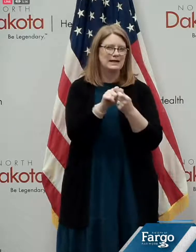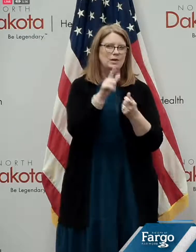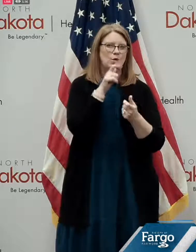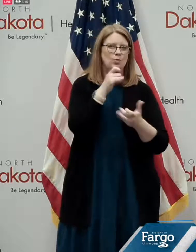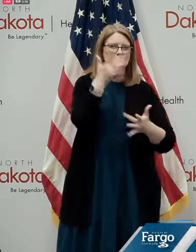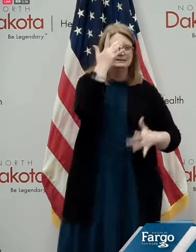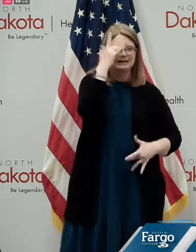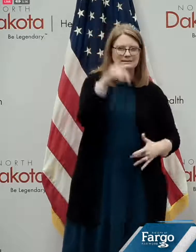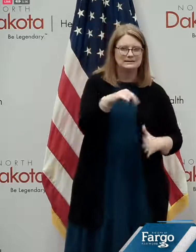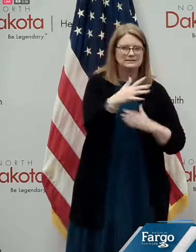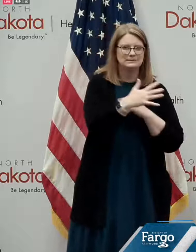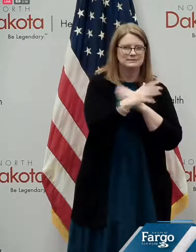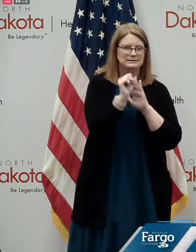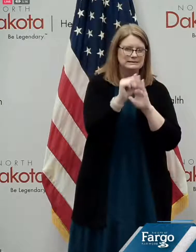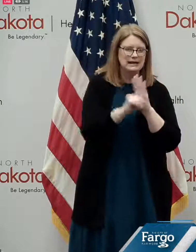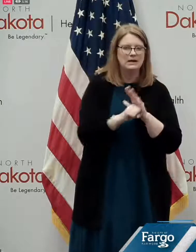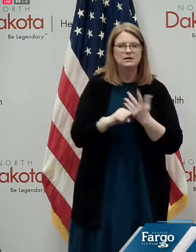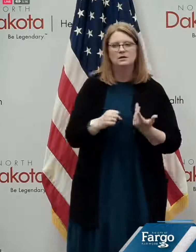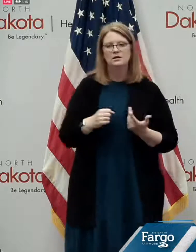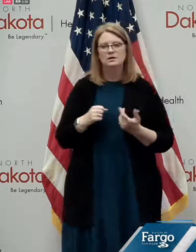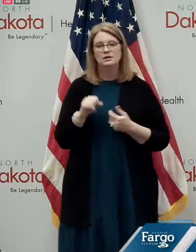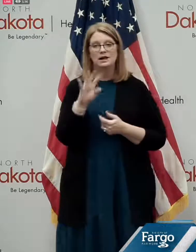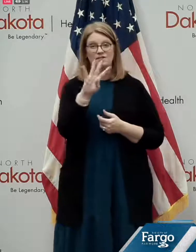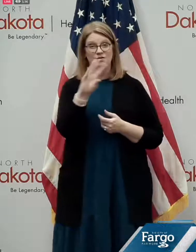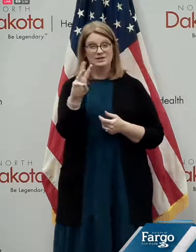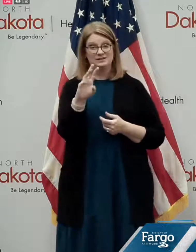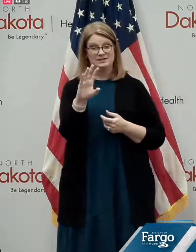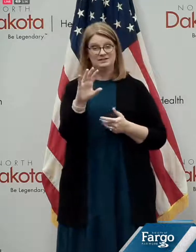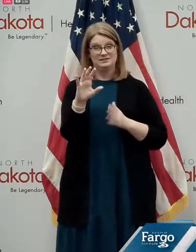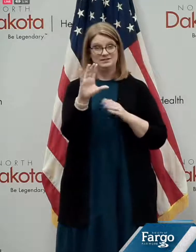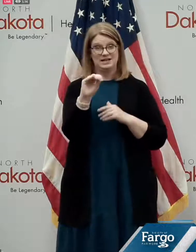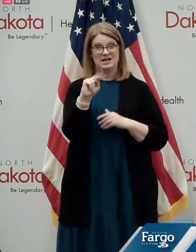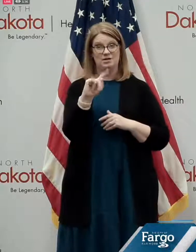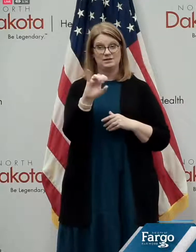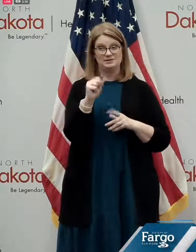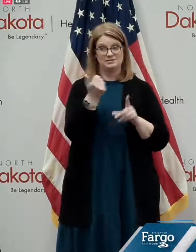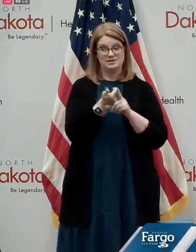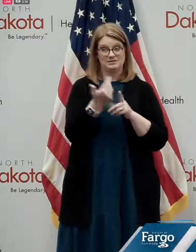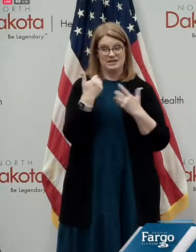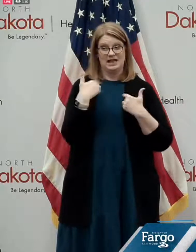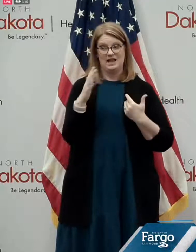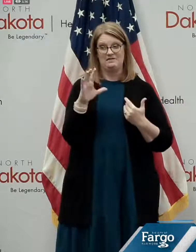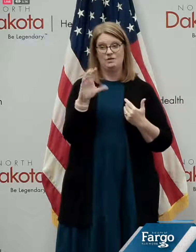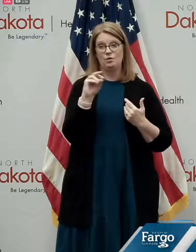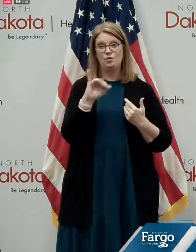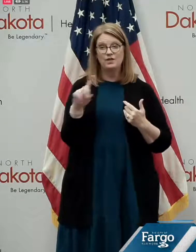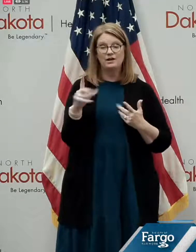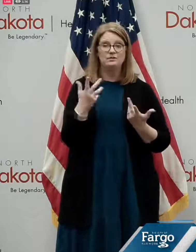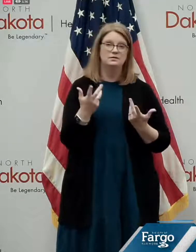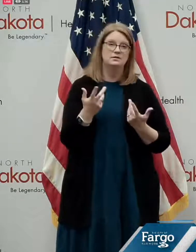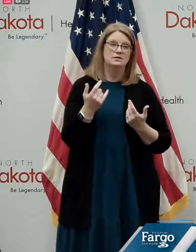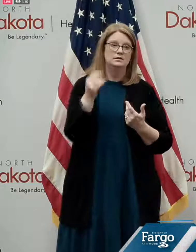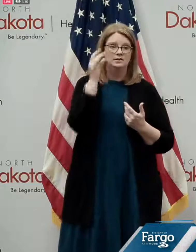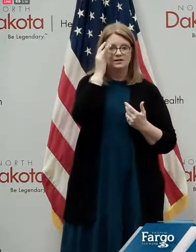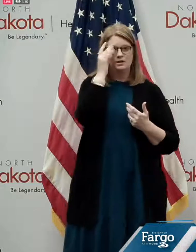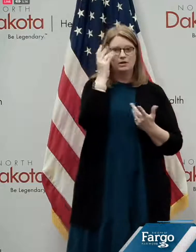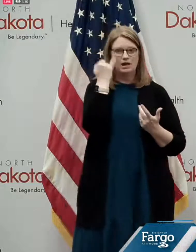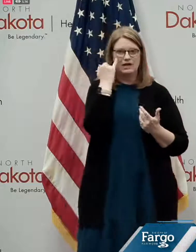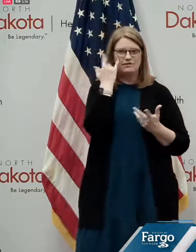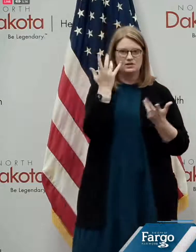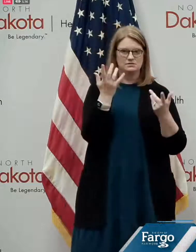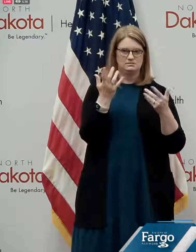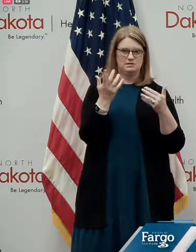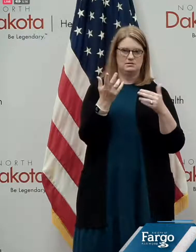COVID in 46 of our counties, I'd say that whether it's plus or minus a few cases, it doesn't change